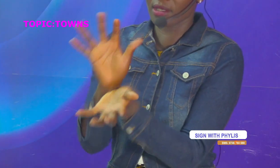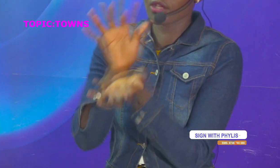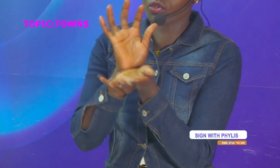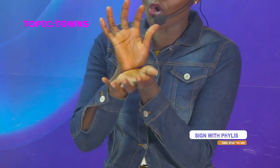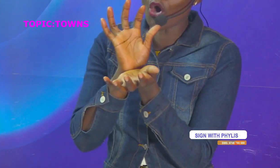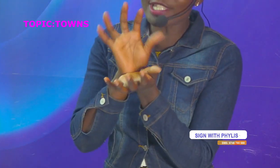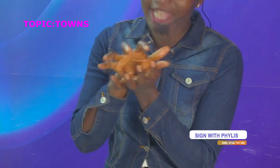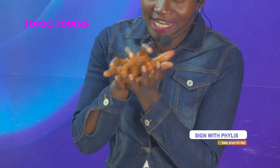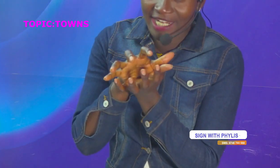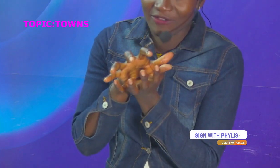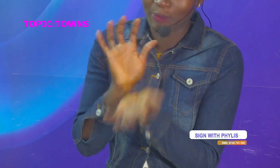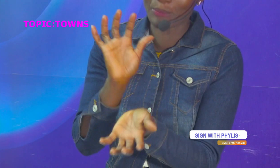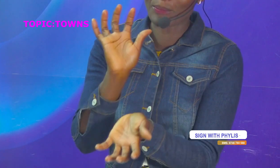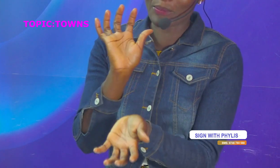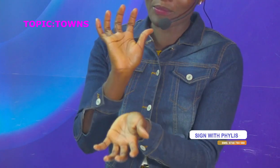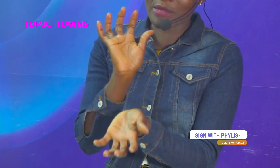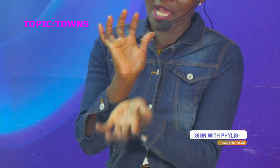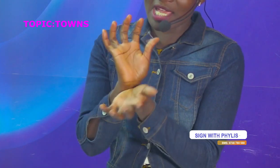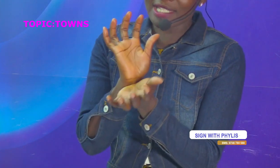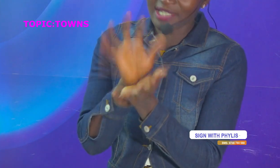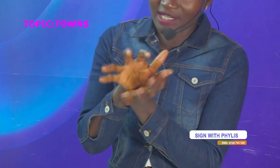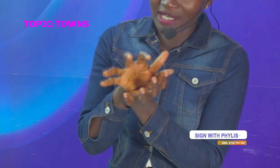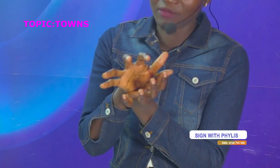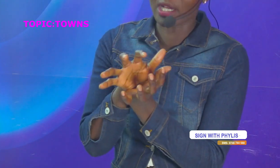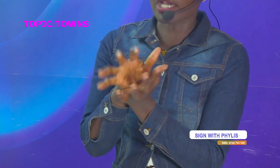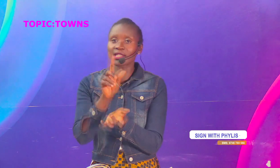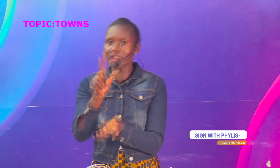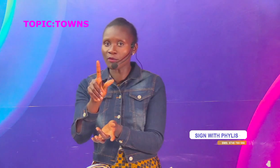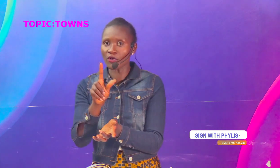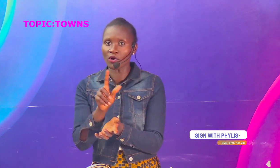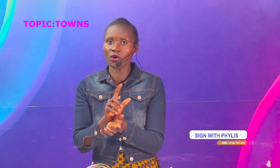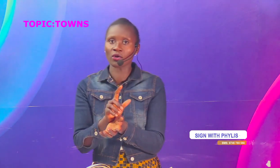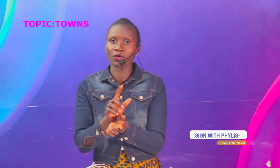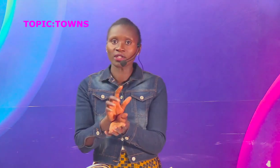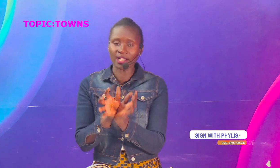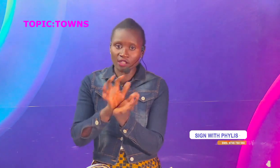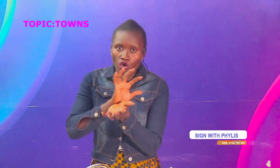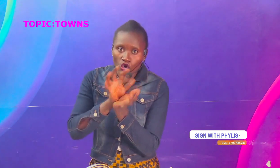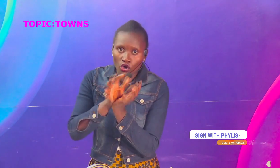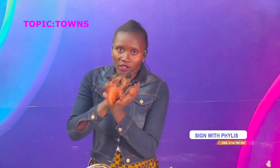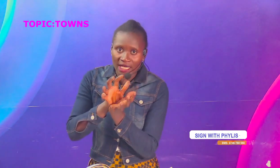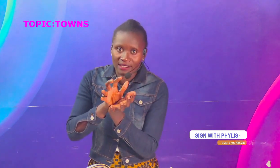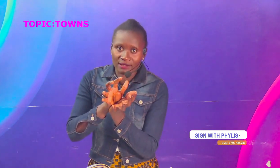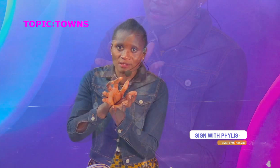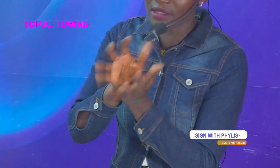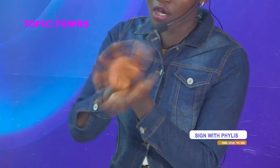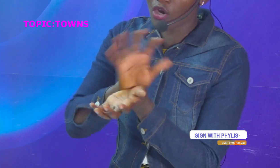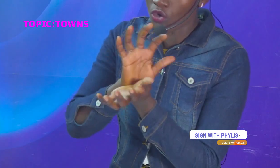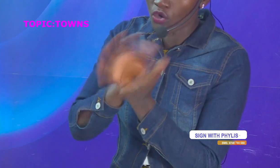So Tana River. Tana River. And the same for crocodiles. Crocodiles. Crocodile.